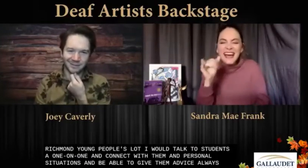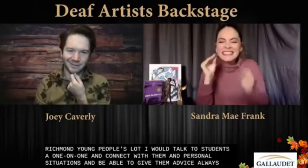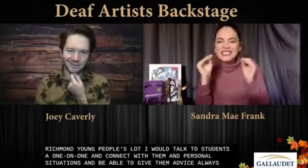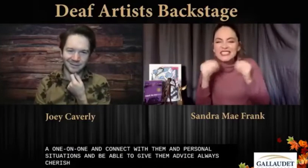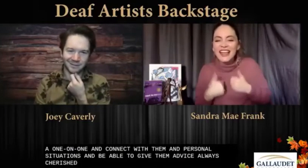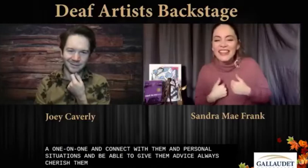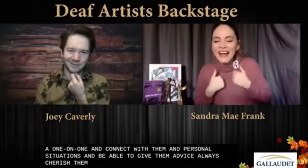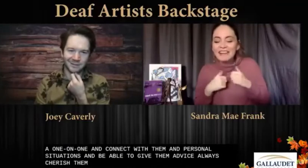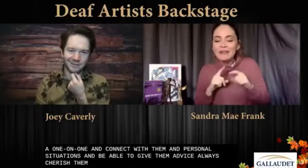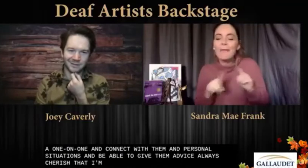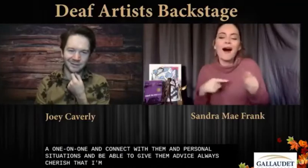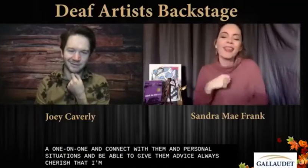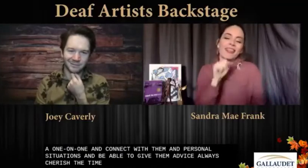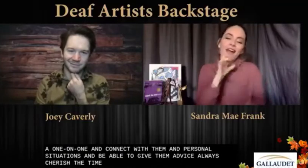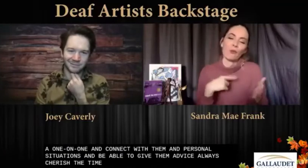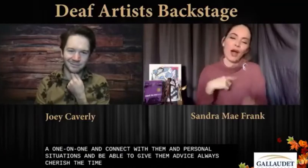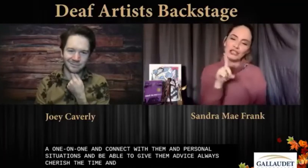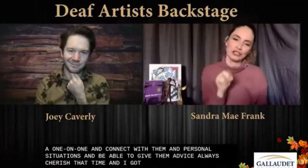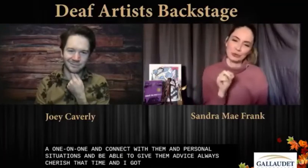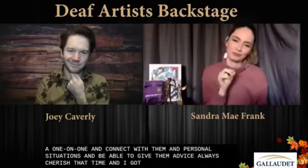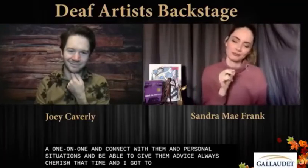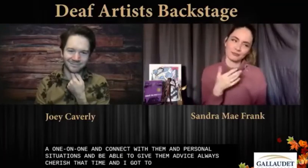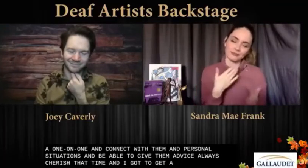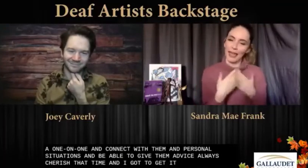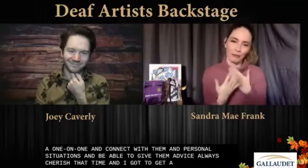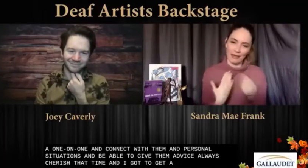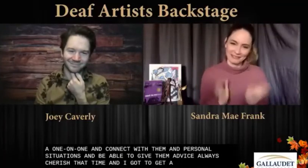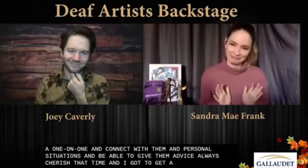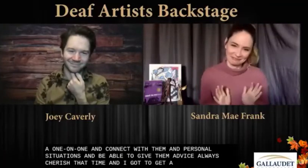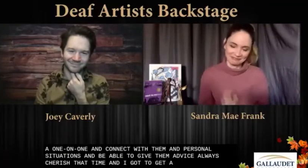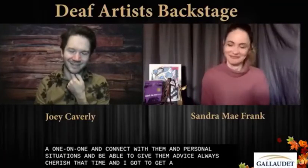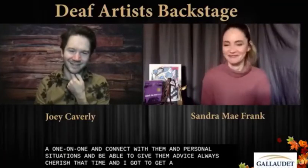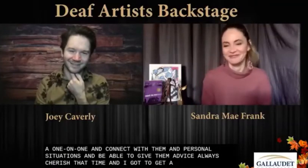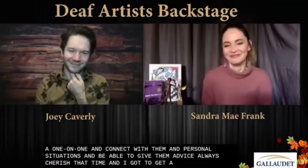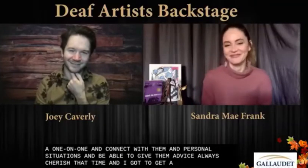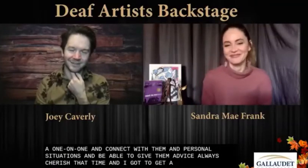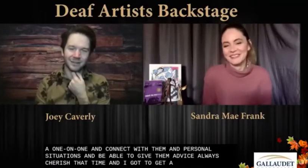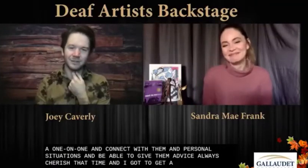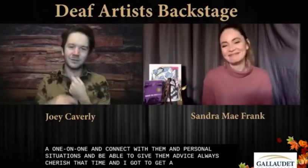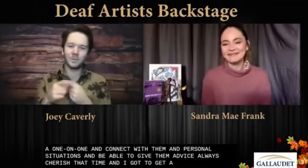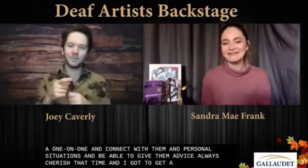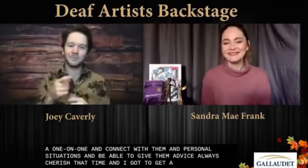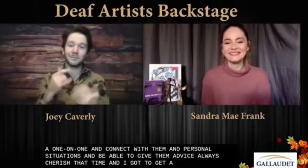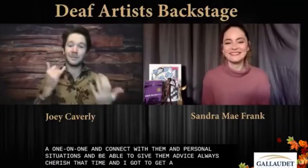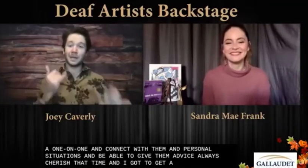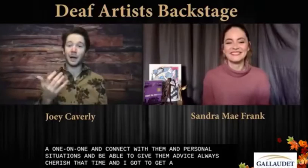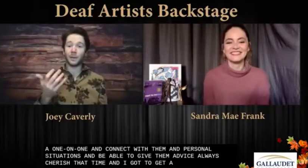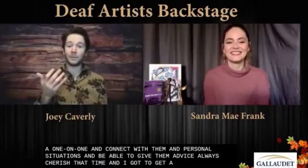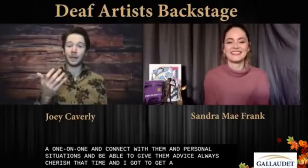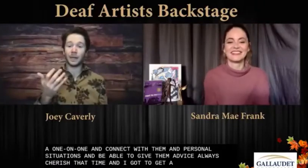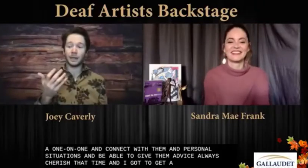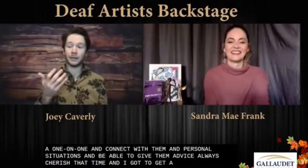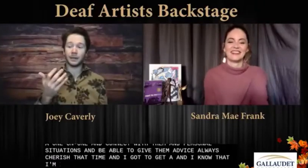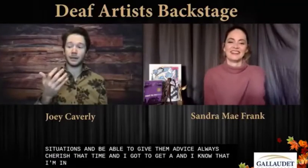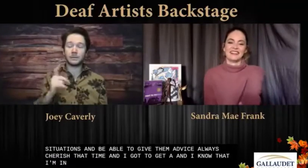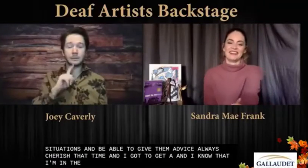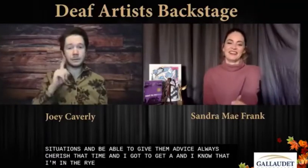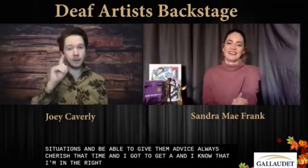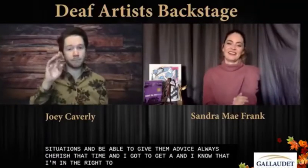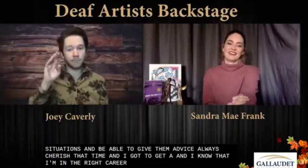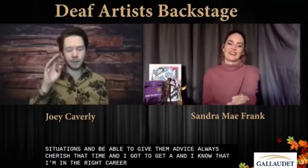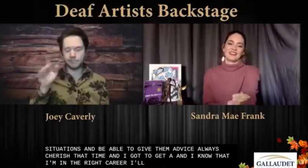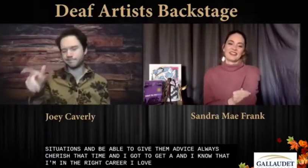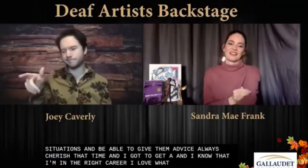cherish that time and I got to get a taste of what the teaching life is like and I know that I'm in the right